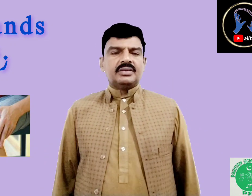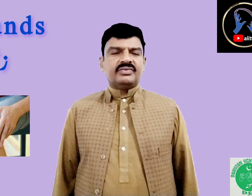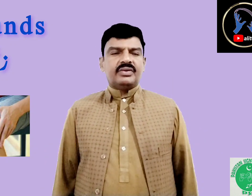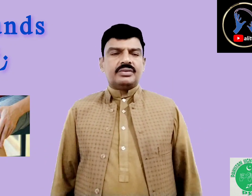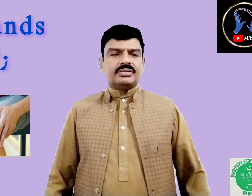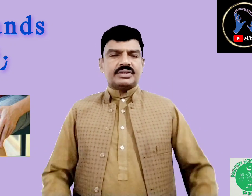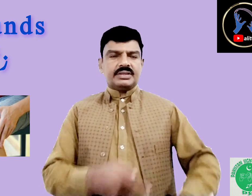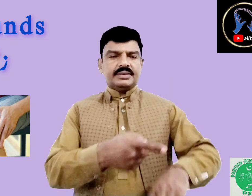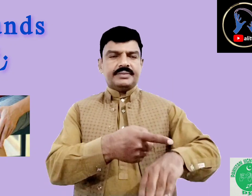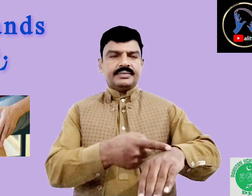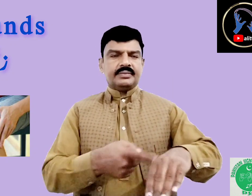wounds,